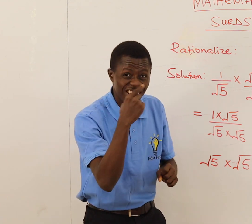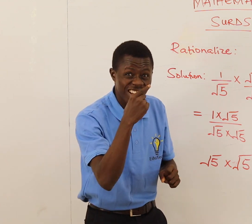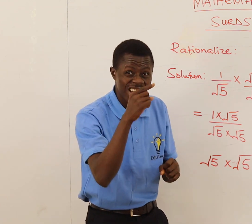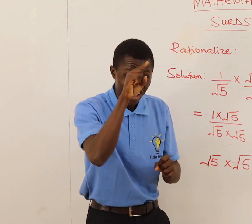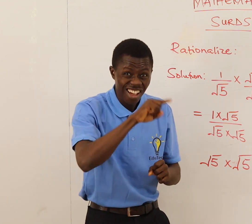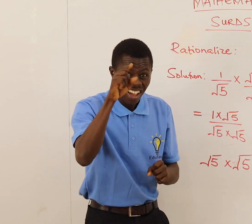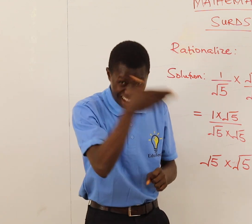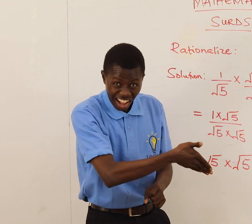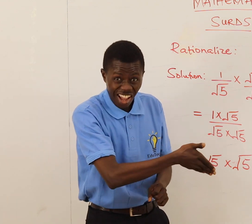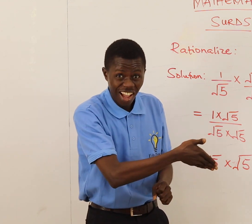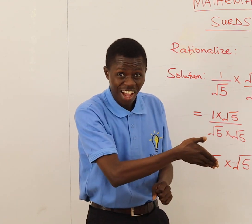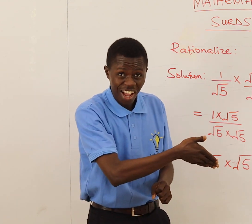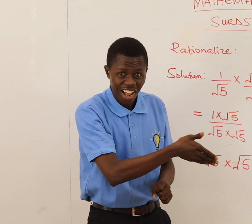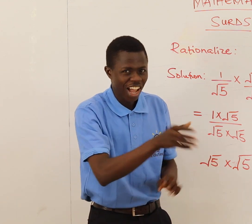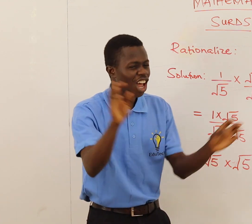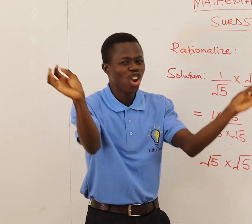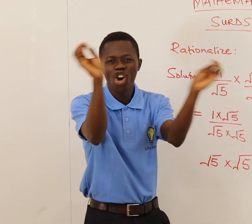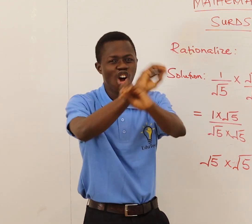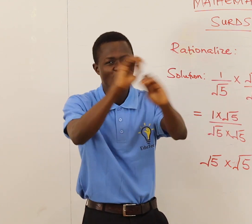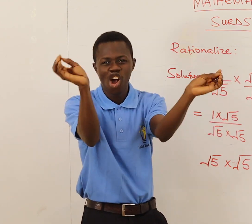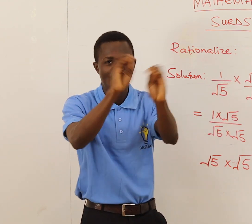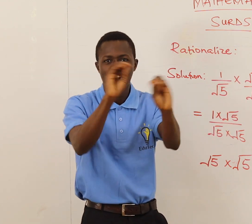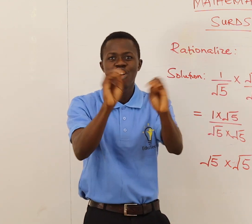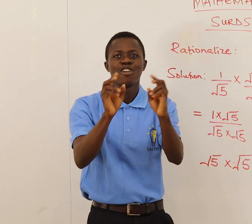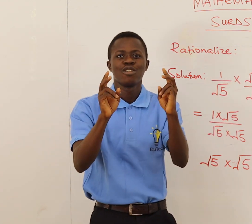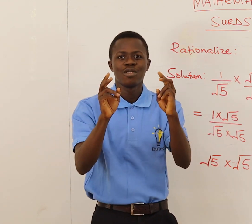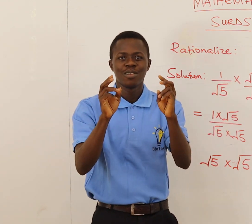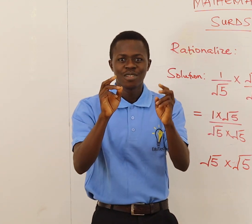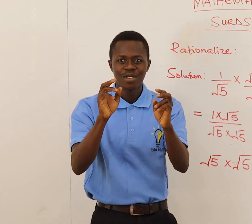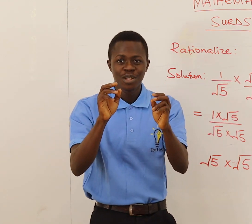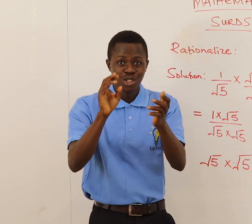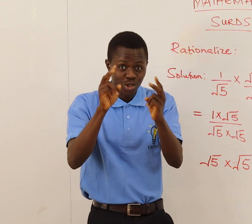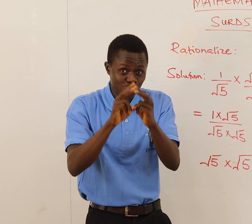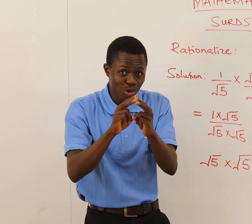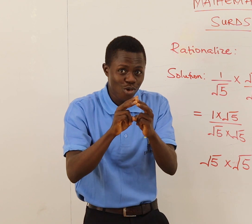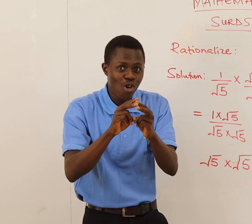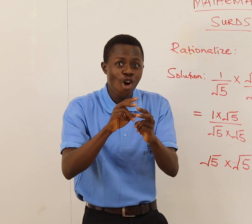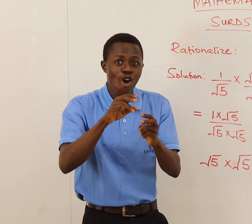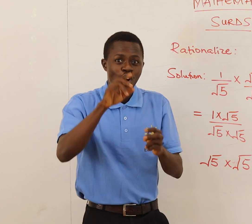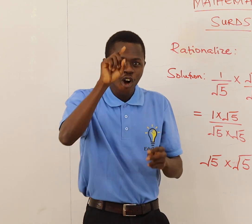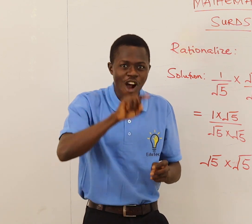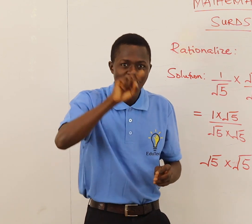So now our answer will be 5, right? Yes. So do you see, or do you still see the square root